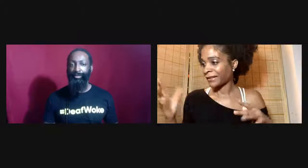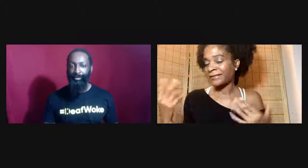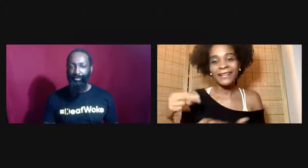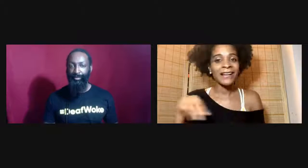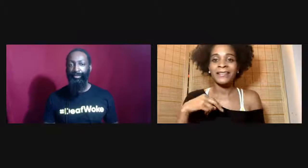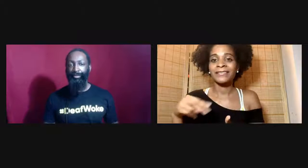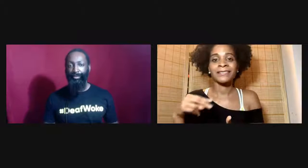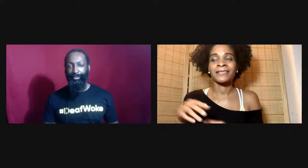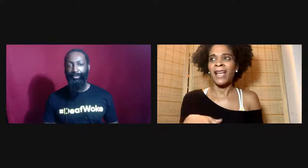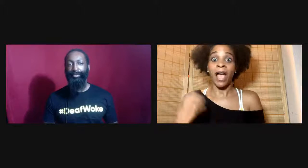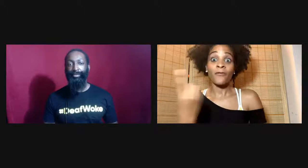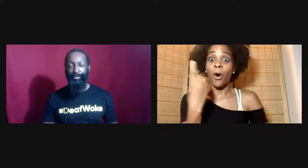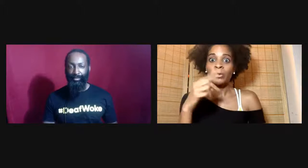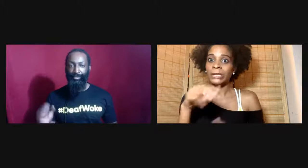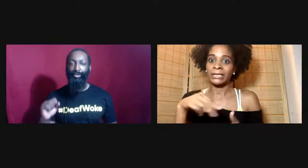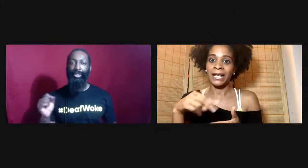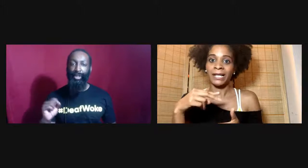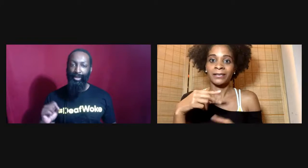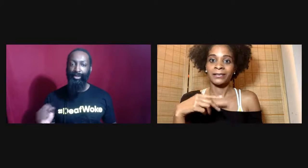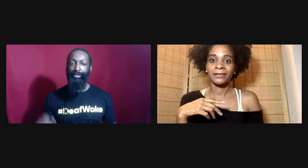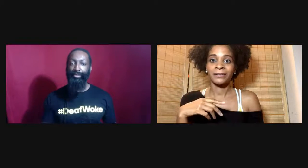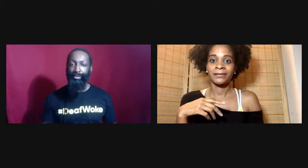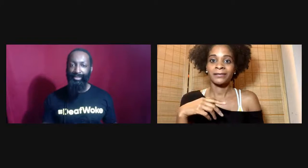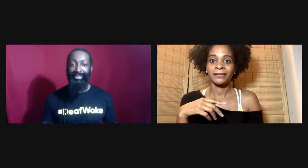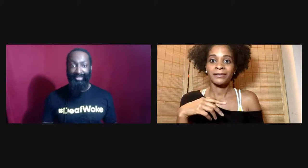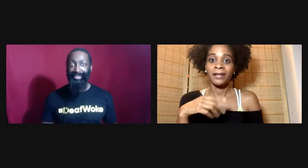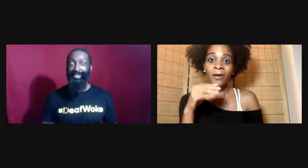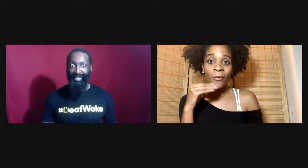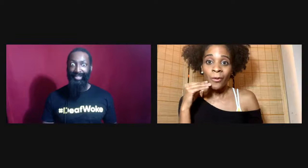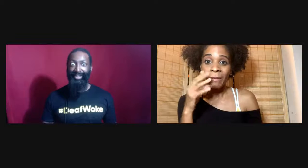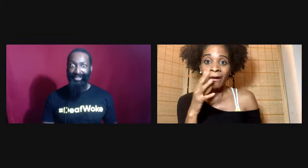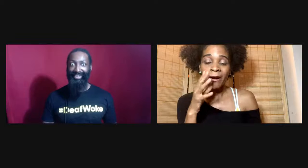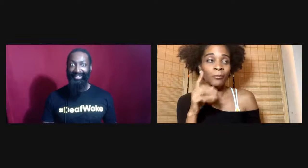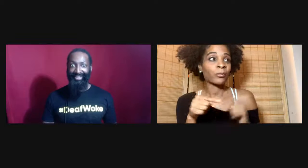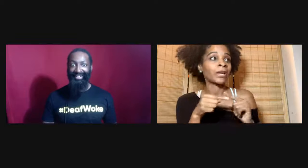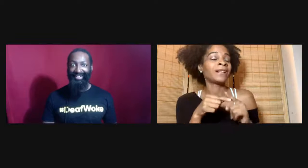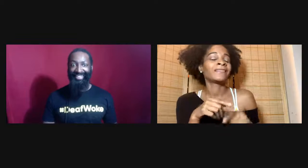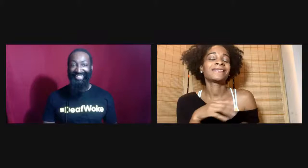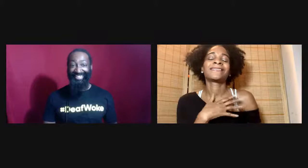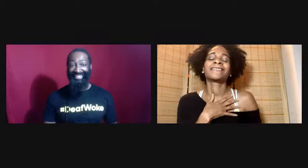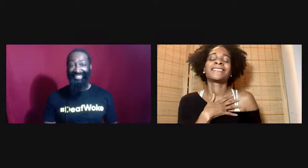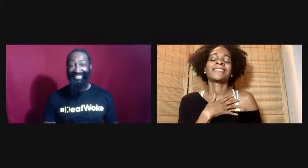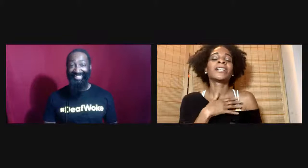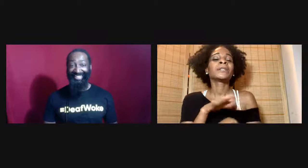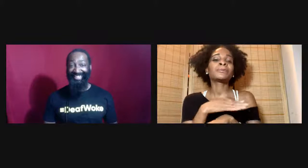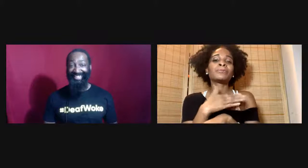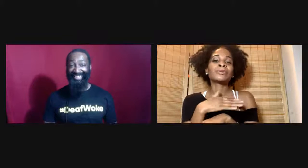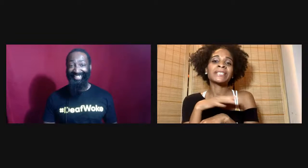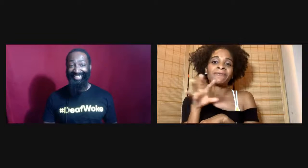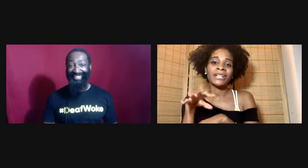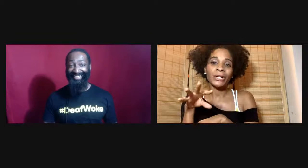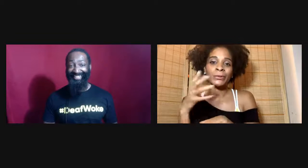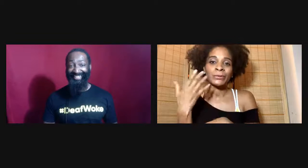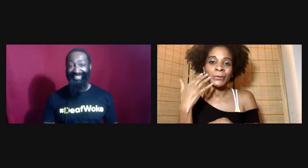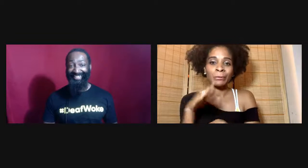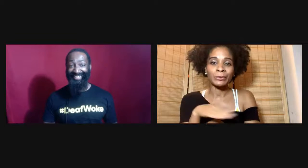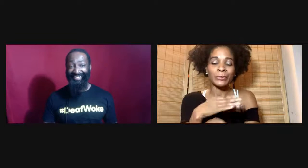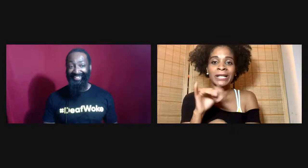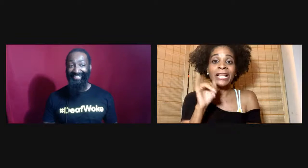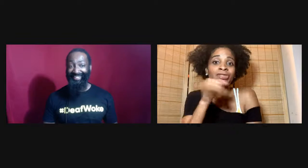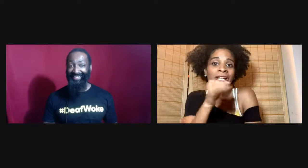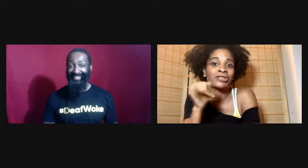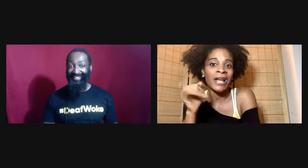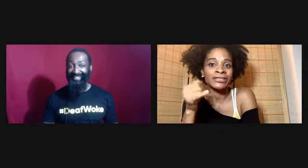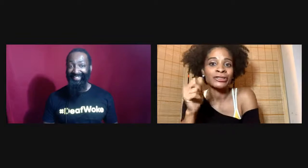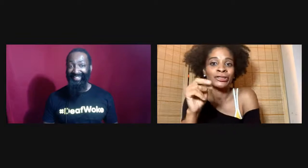You know, and that's where I found the world of dance. Yeah. You know, at home with my mom, we